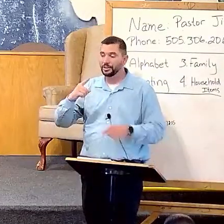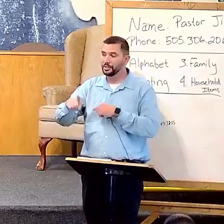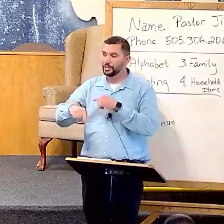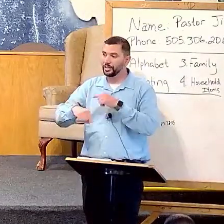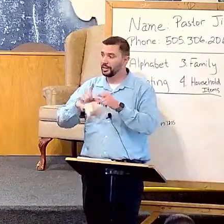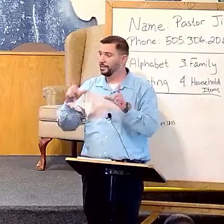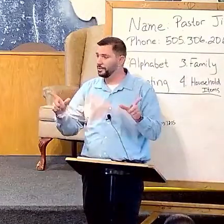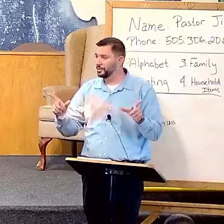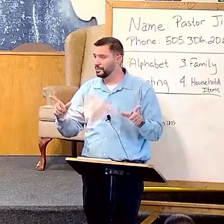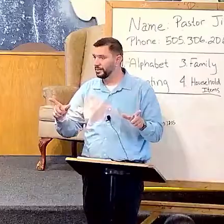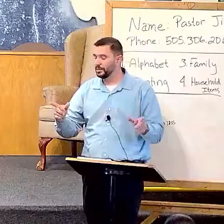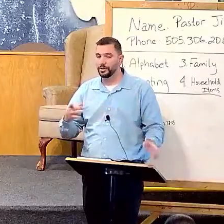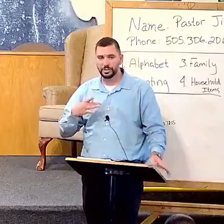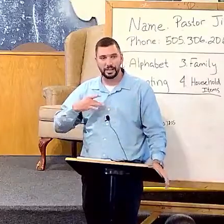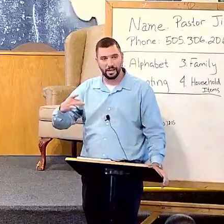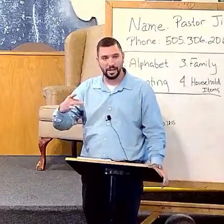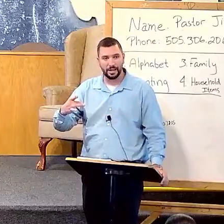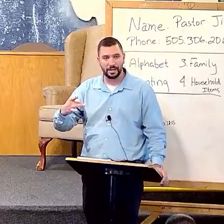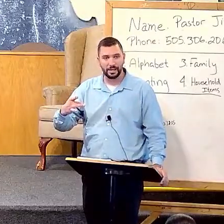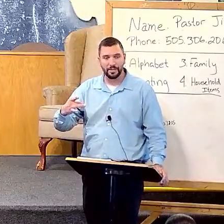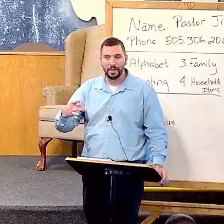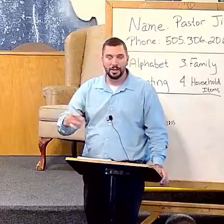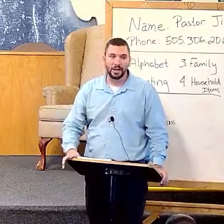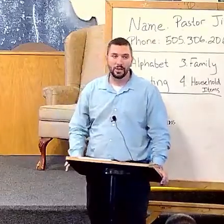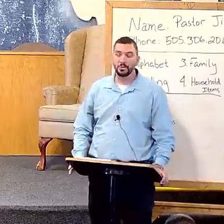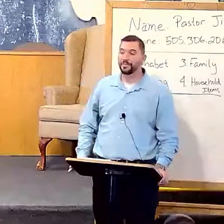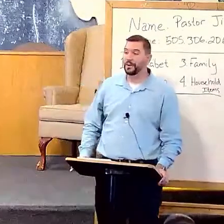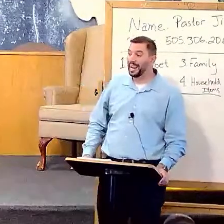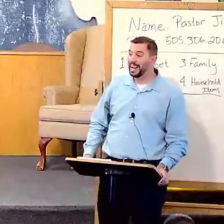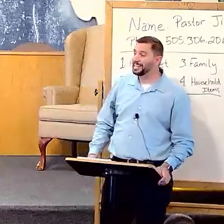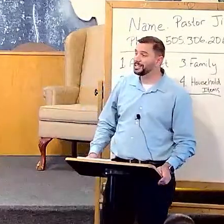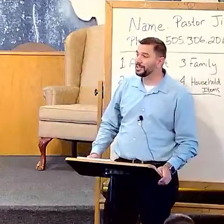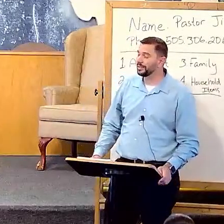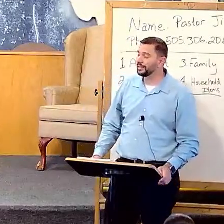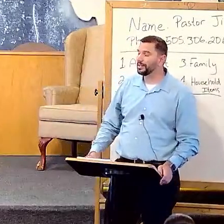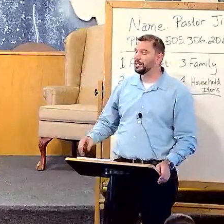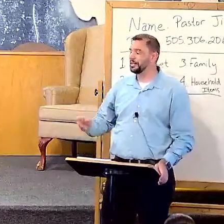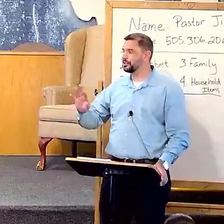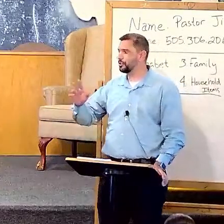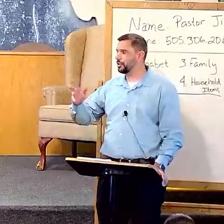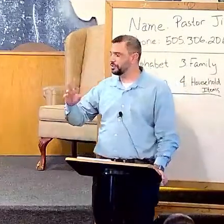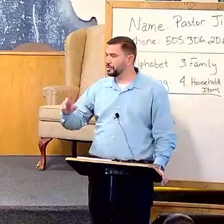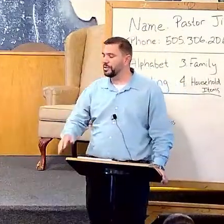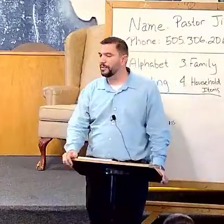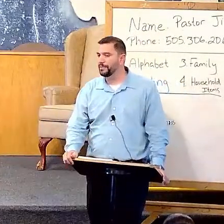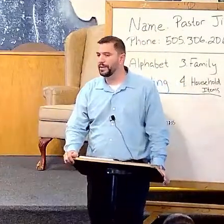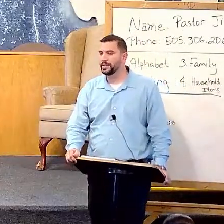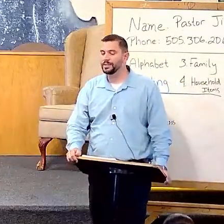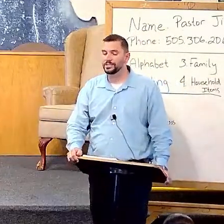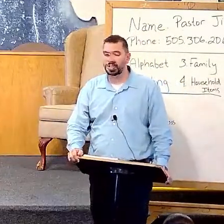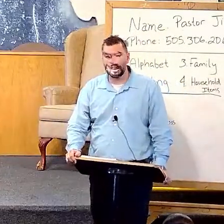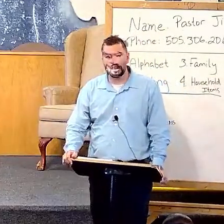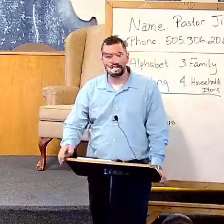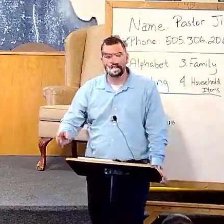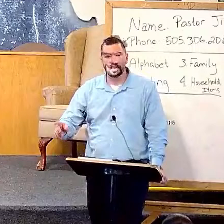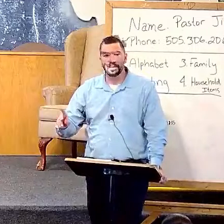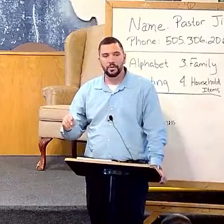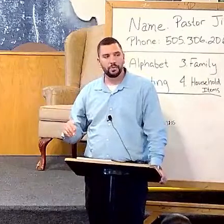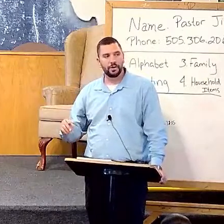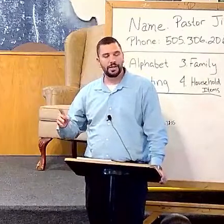sign language." You could say "like." Now, the word for hate there's 2 different variances that I know of. One is